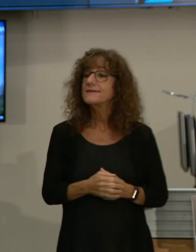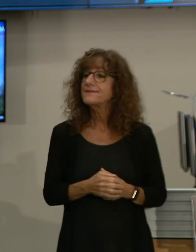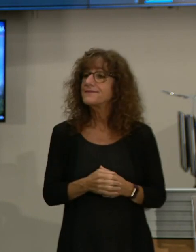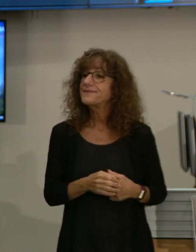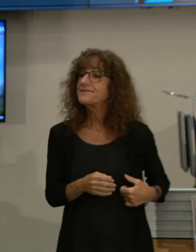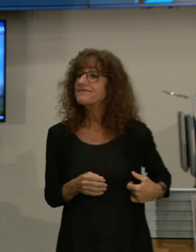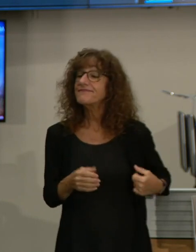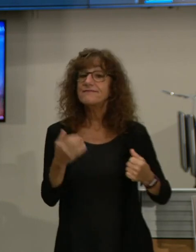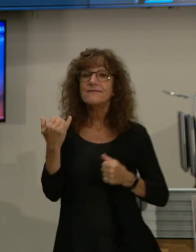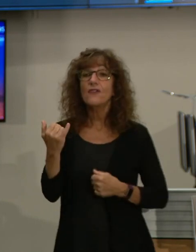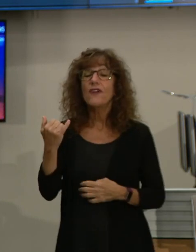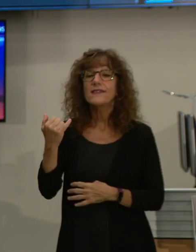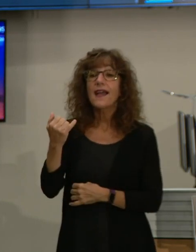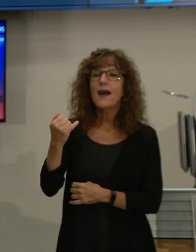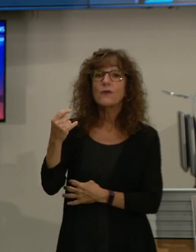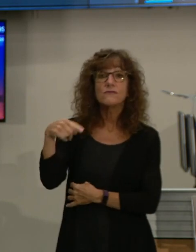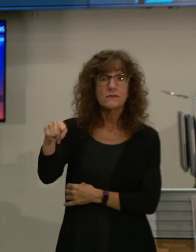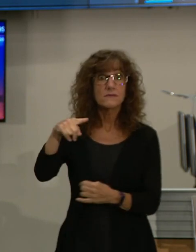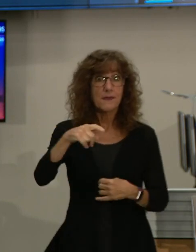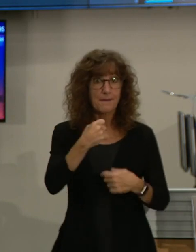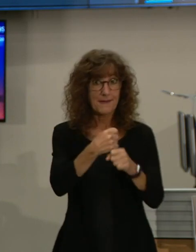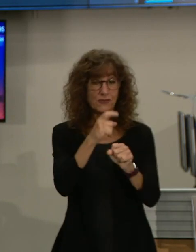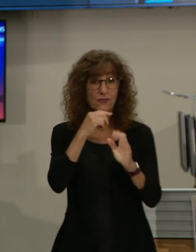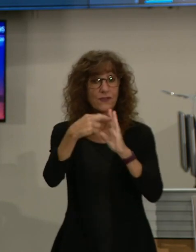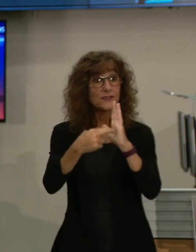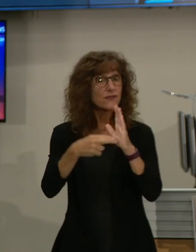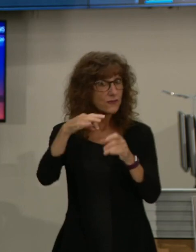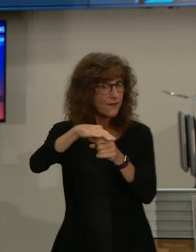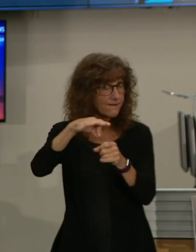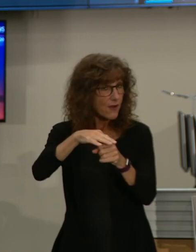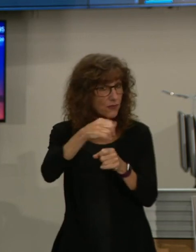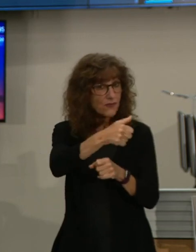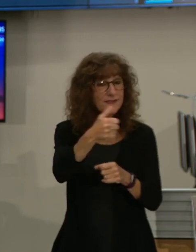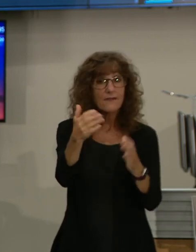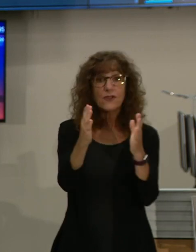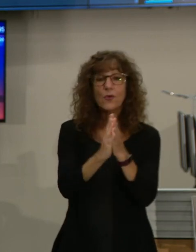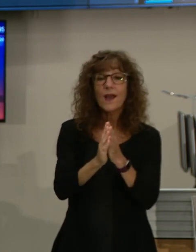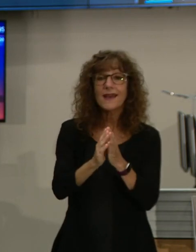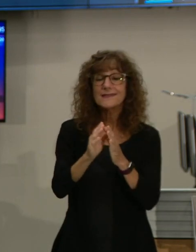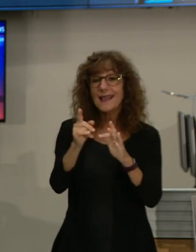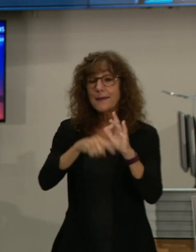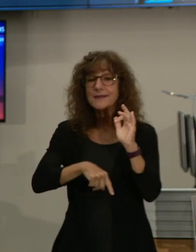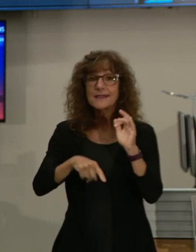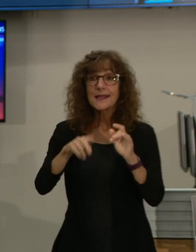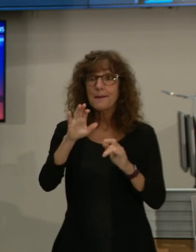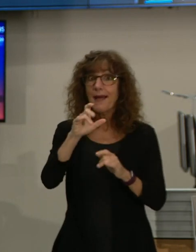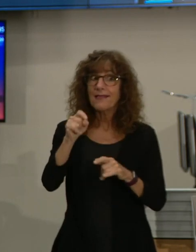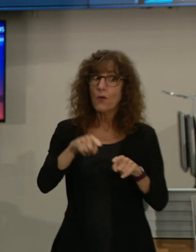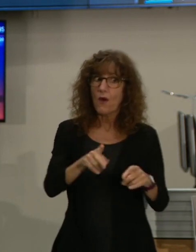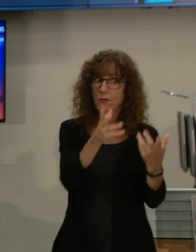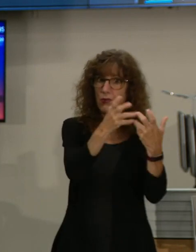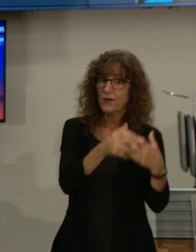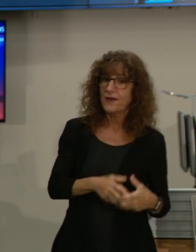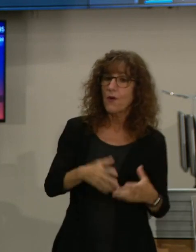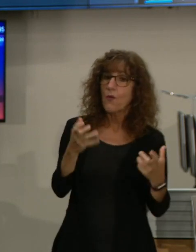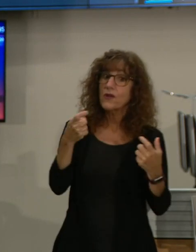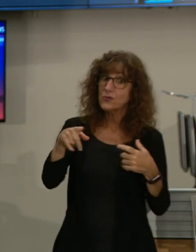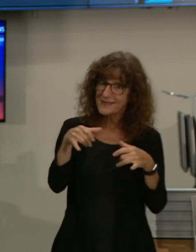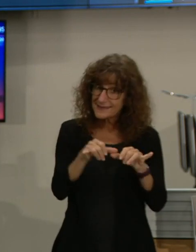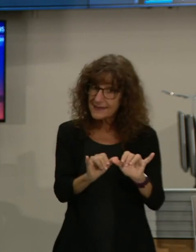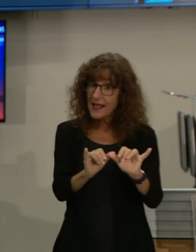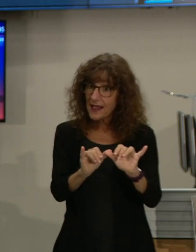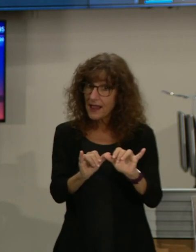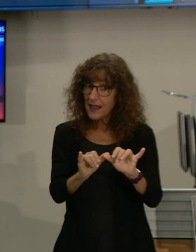And so at this time, make sure you are registered to vote. Request your absentee ballot. While we're working this out, we want you to